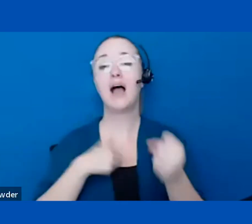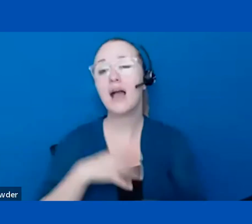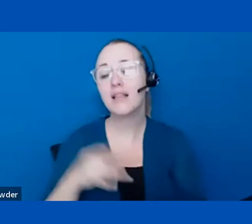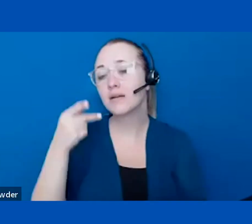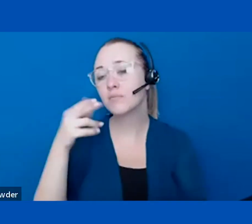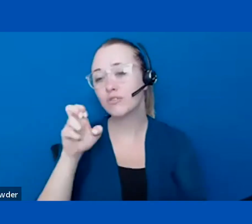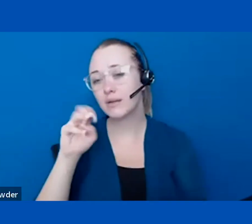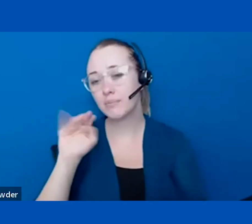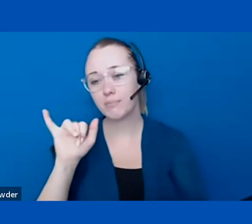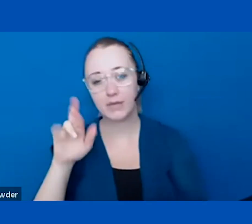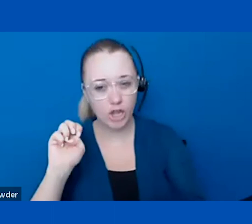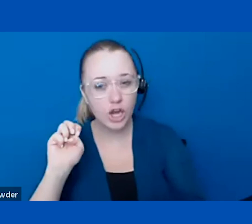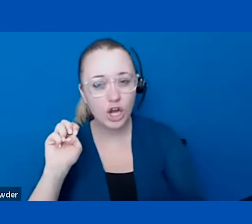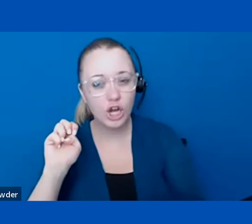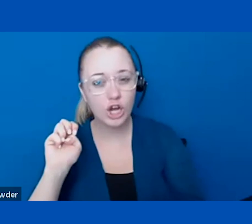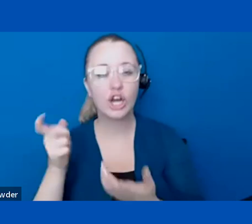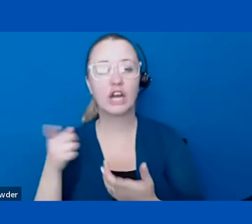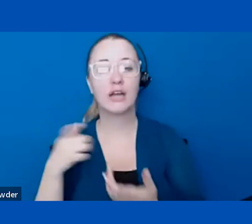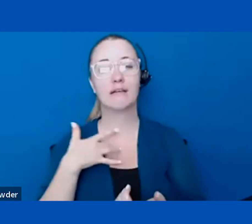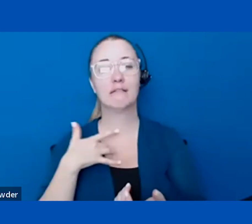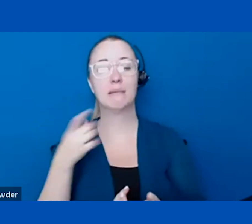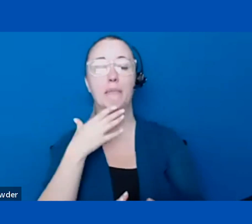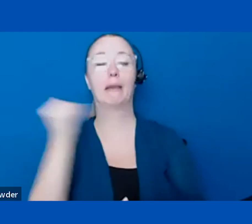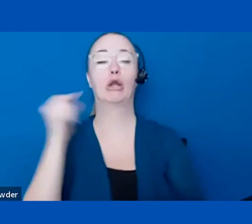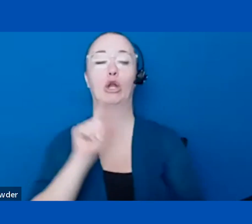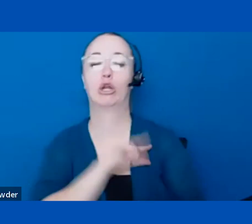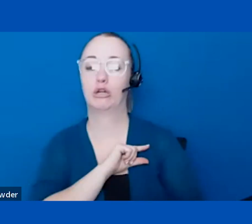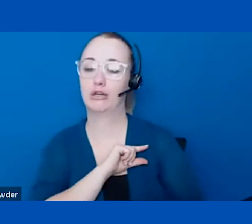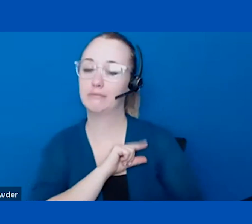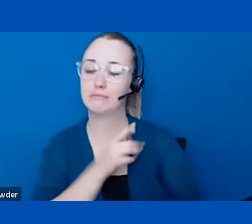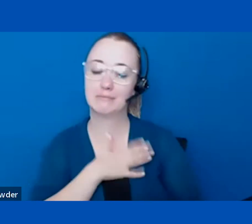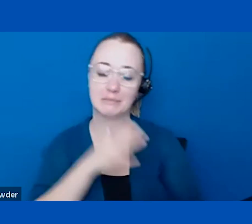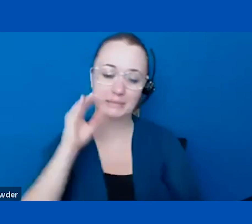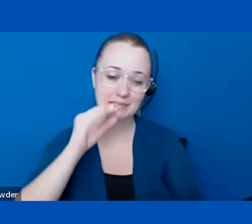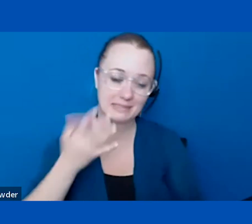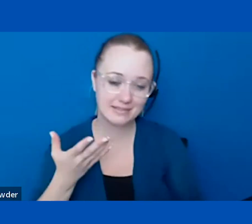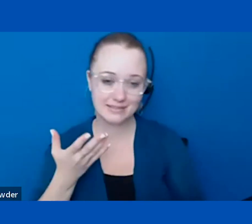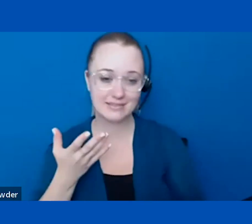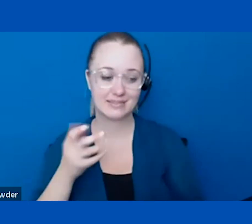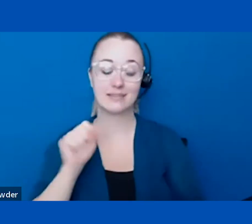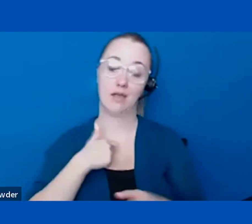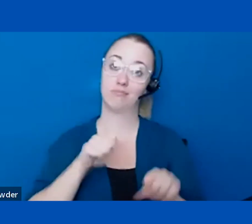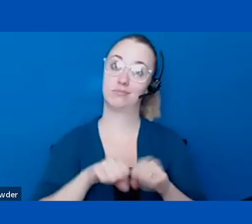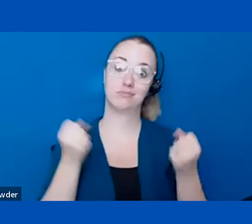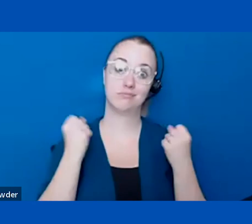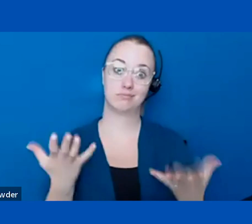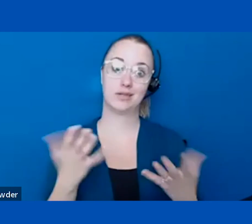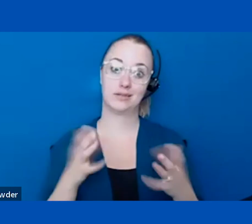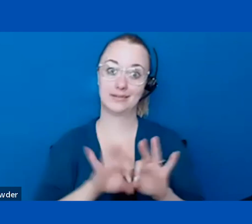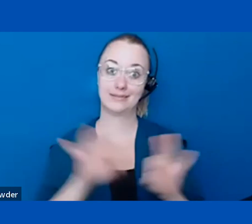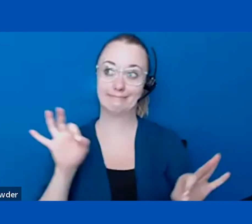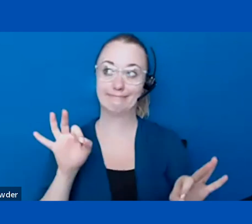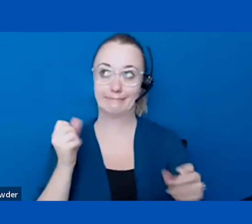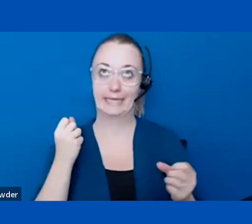because I feel like they're a lot better in my opinion, right? So yeah, I've broken a lot of canes, a lot of